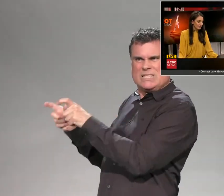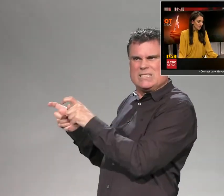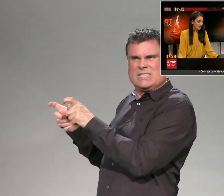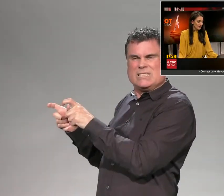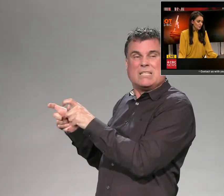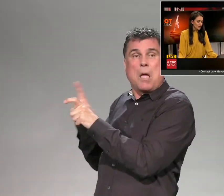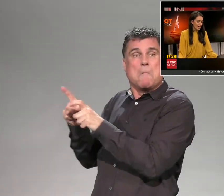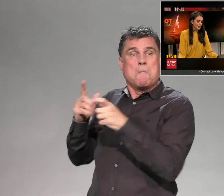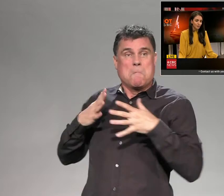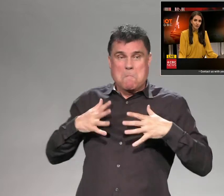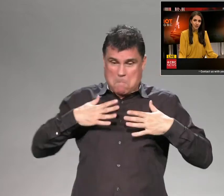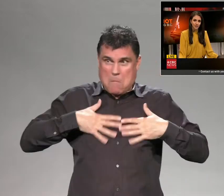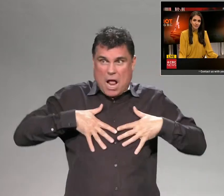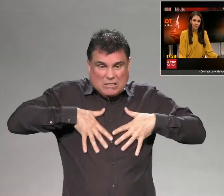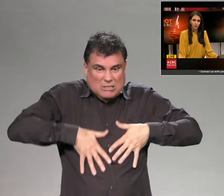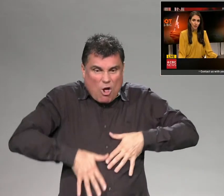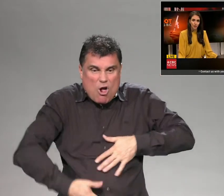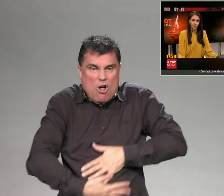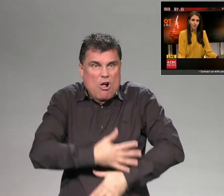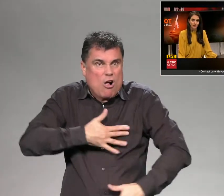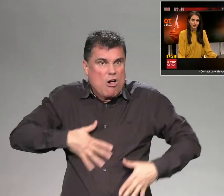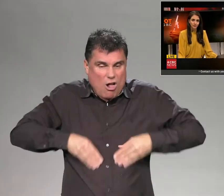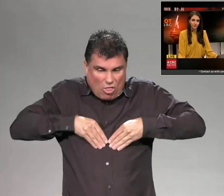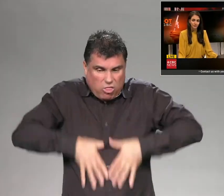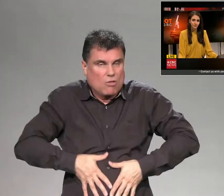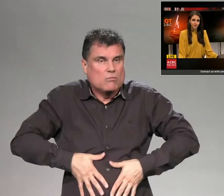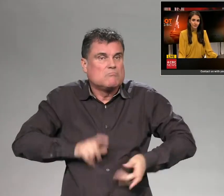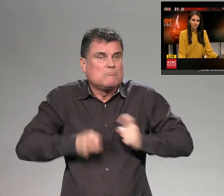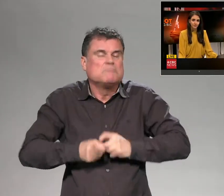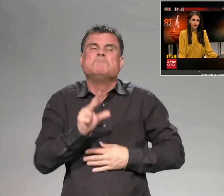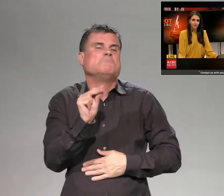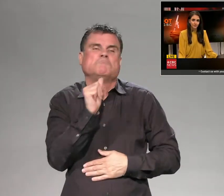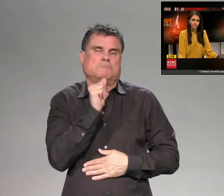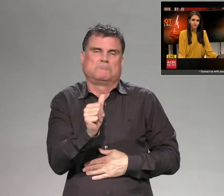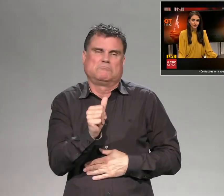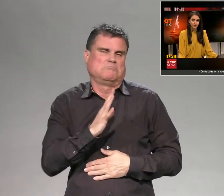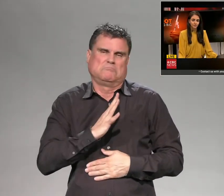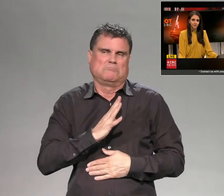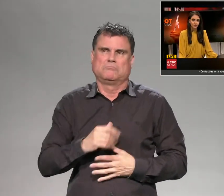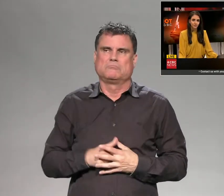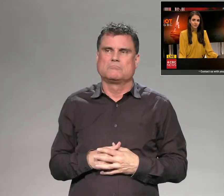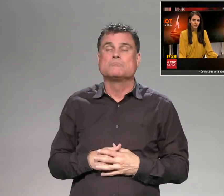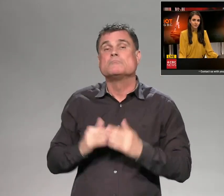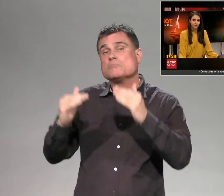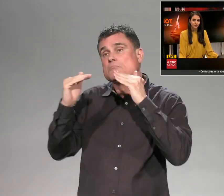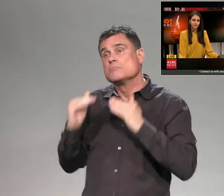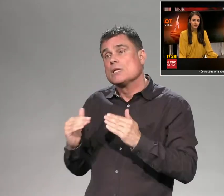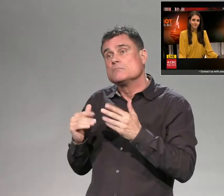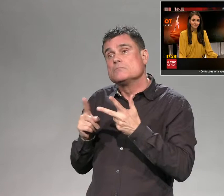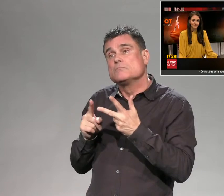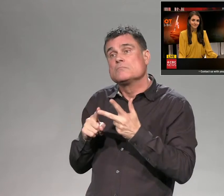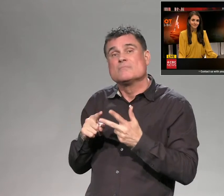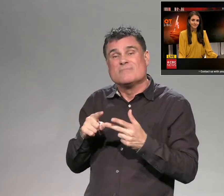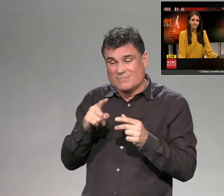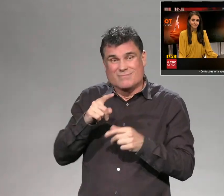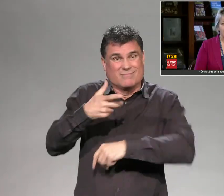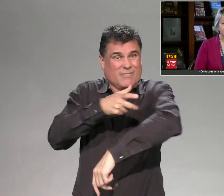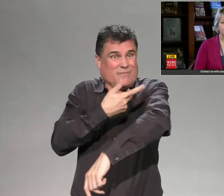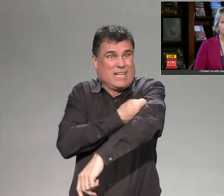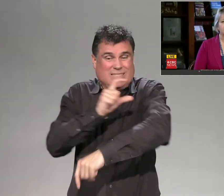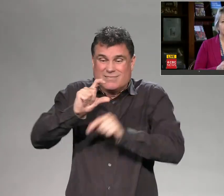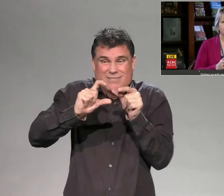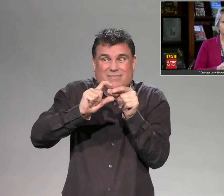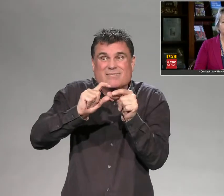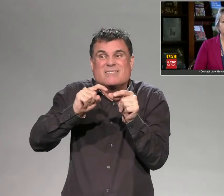contain fetal products or animal products like pork or beef? No, those aren't on the ingredients for any of the ones that we